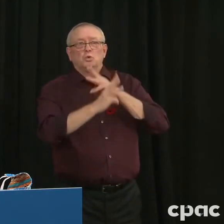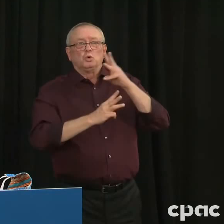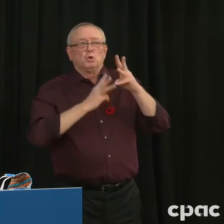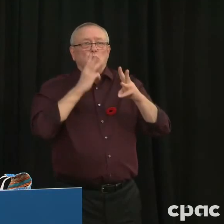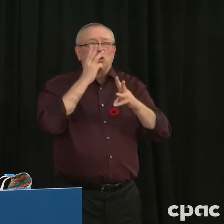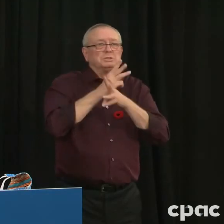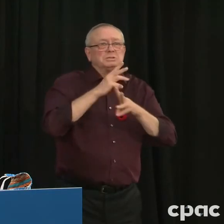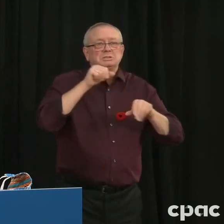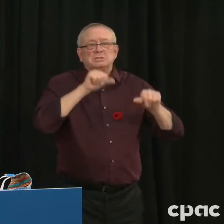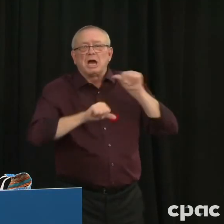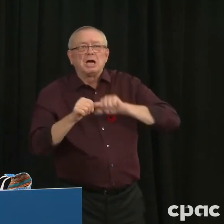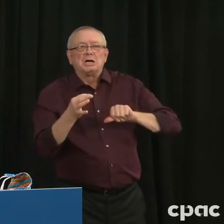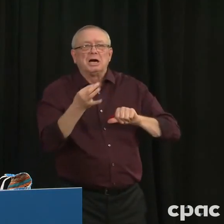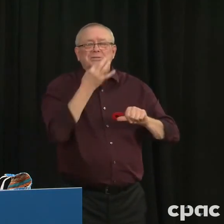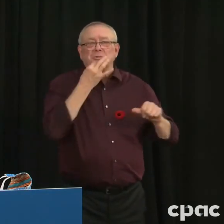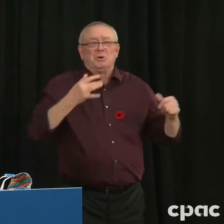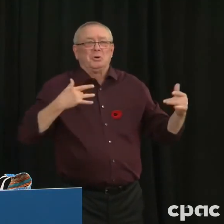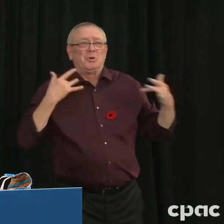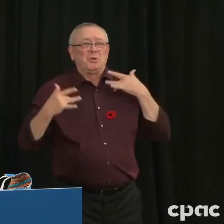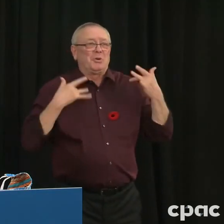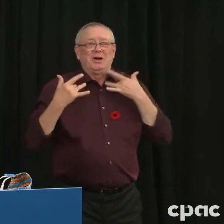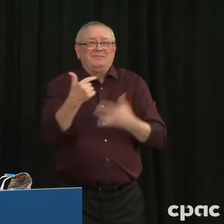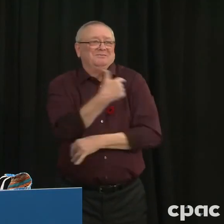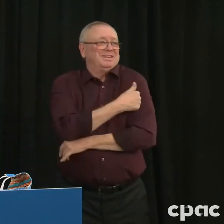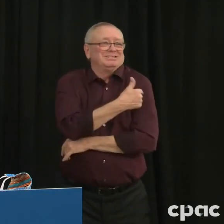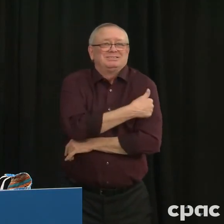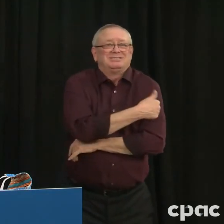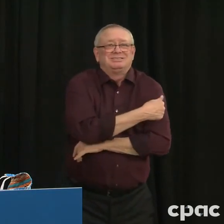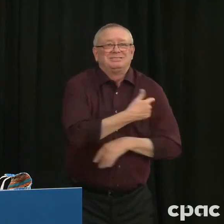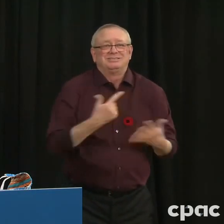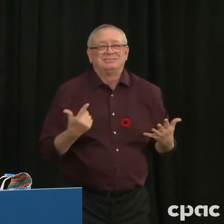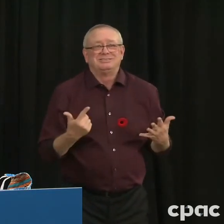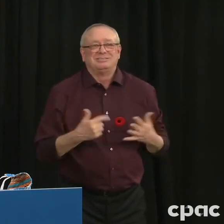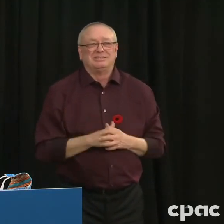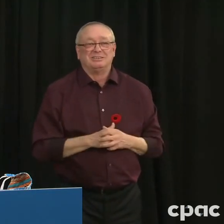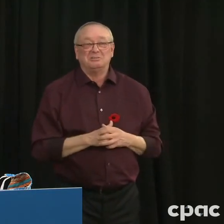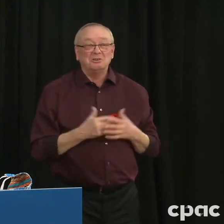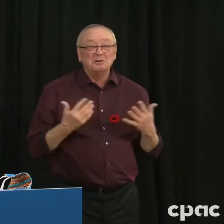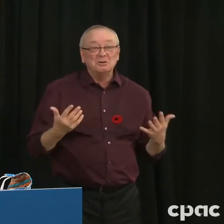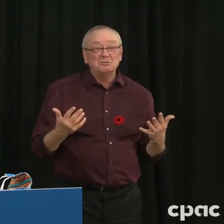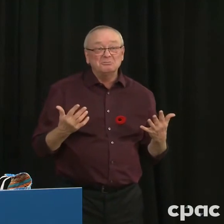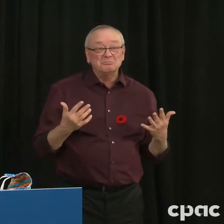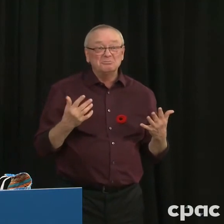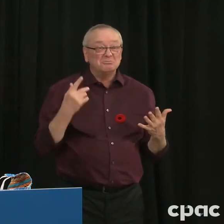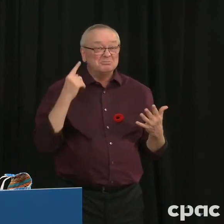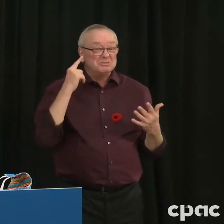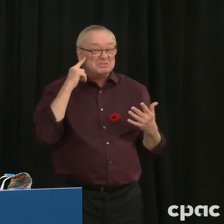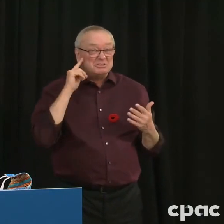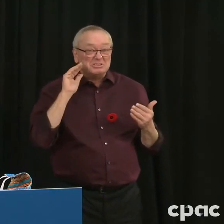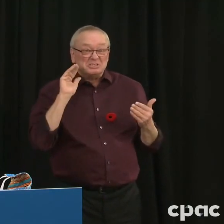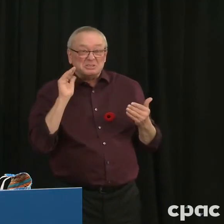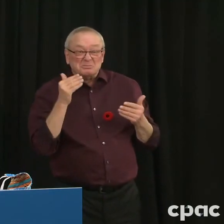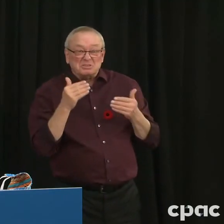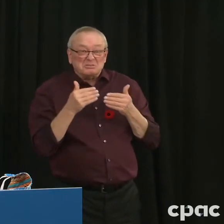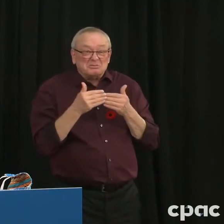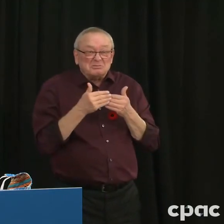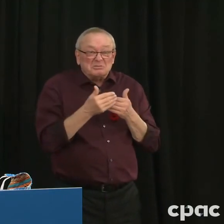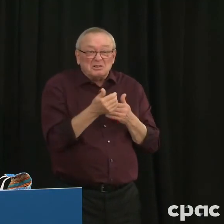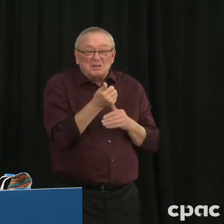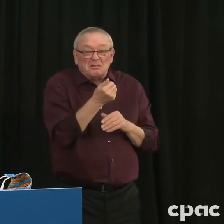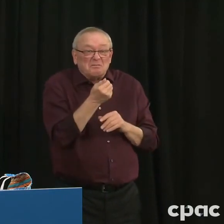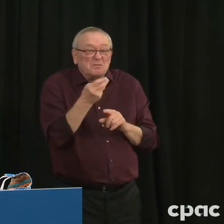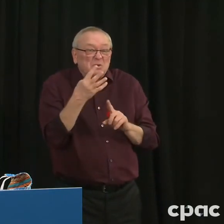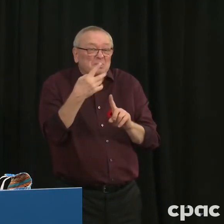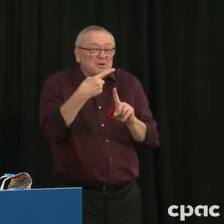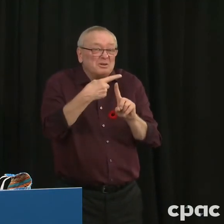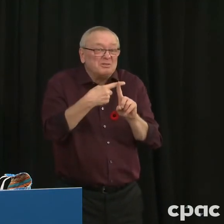seriously. And it's possible, according to Pfizer, that we could see this within months. If so, it would be very good news. I'm